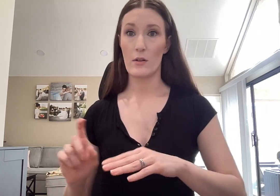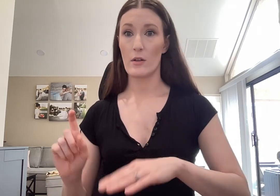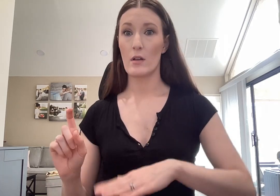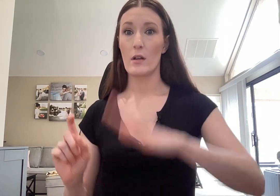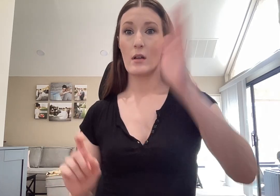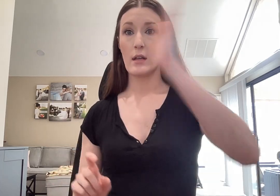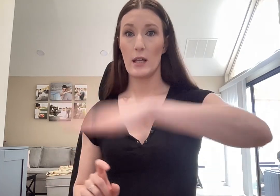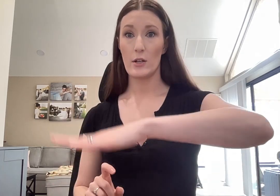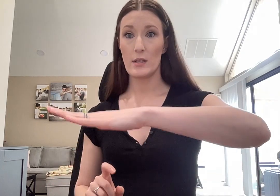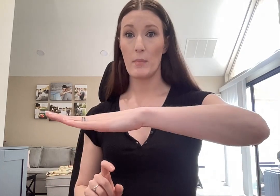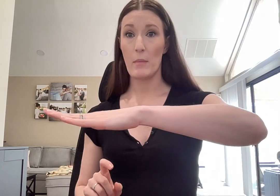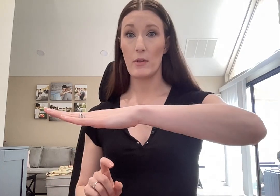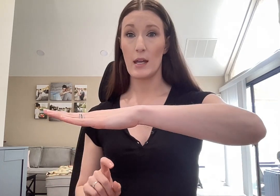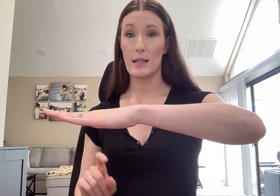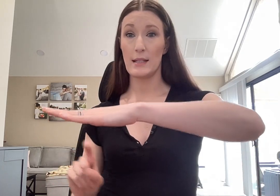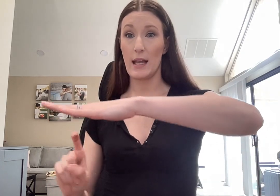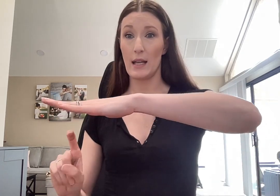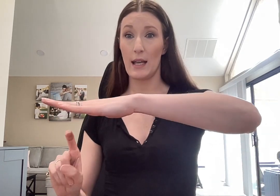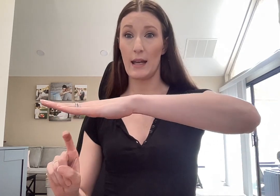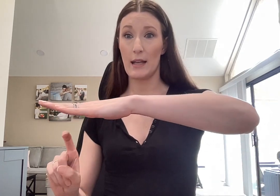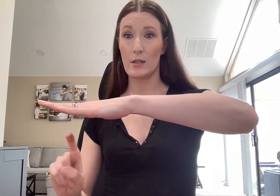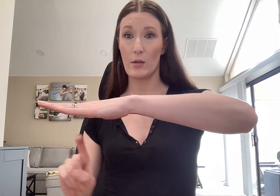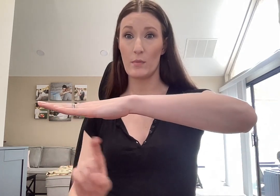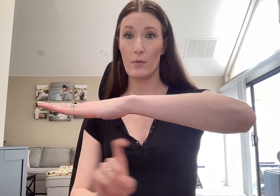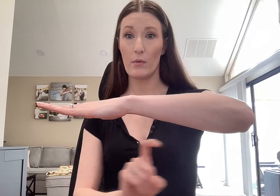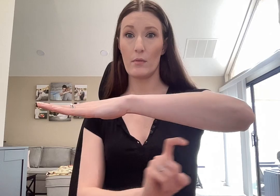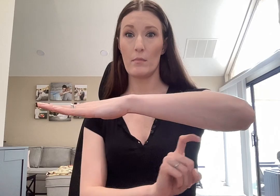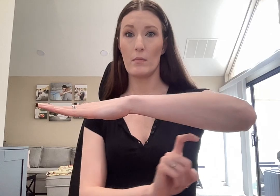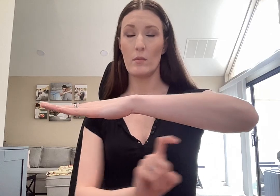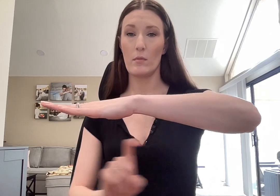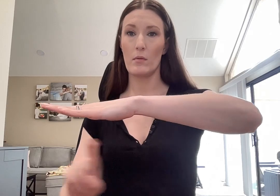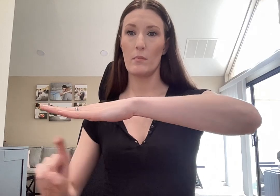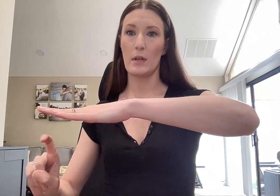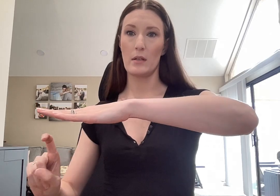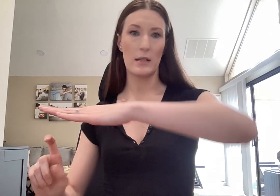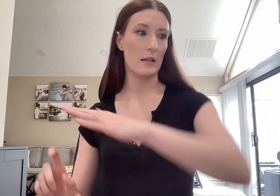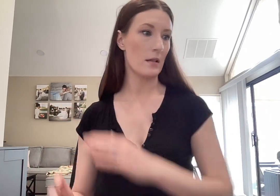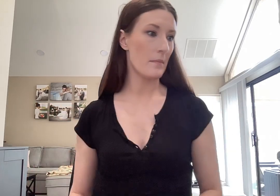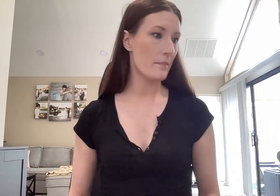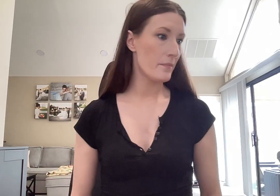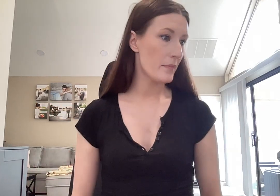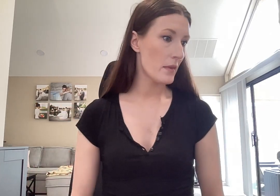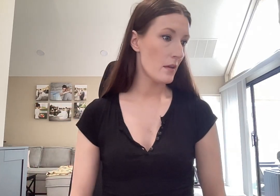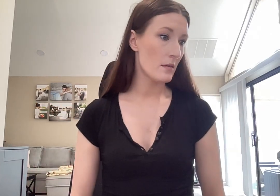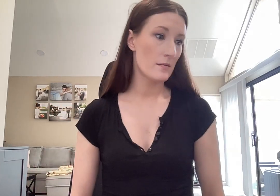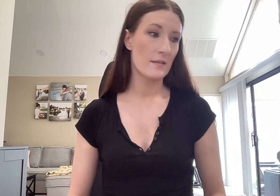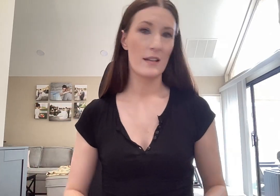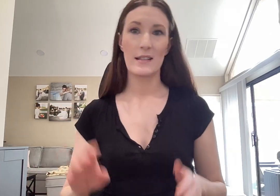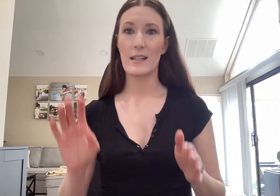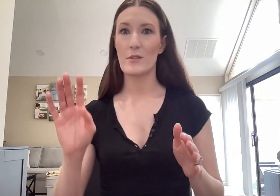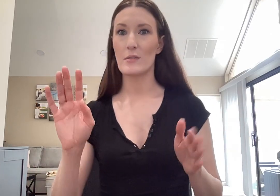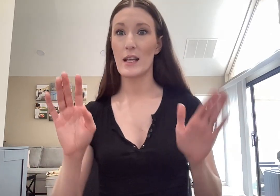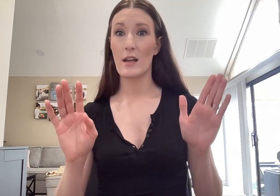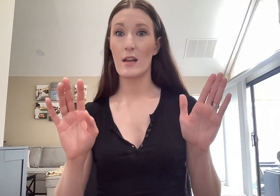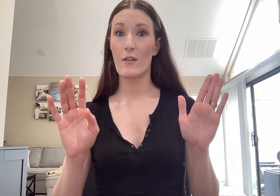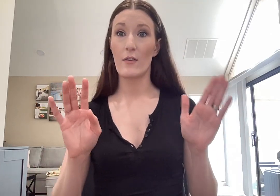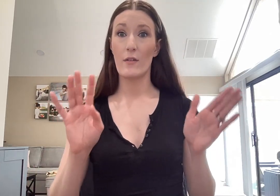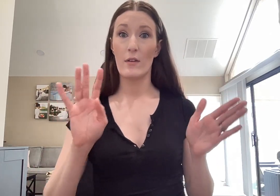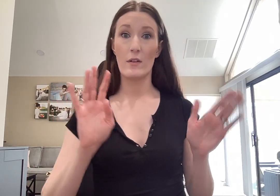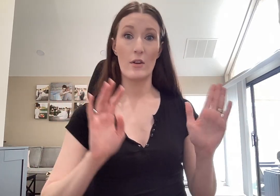Scanner. Here's the paper that is scanning, and next goes whoop, whoop, and scans it. Schedule. Take a